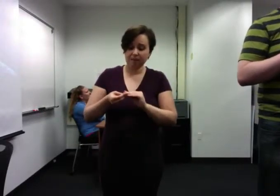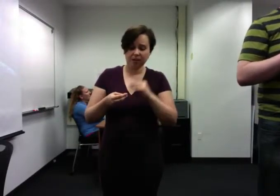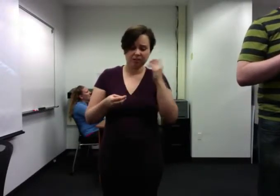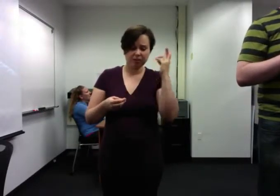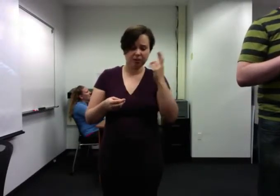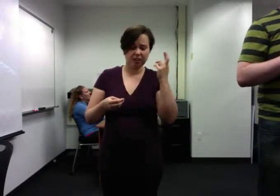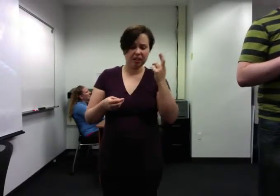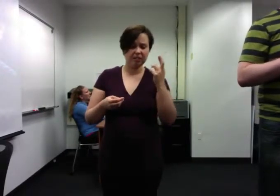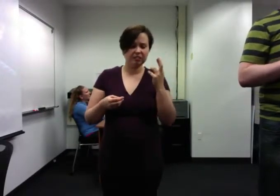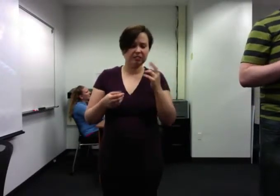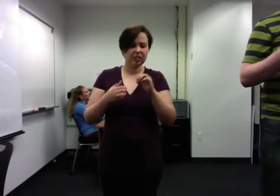who are old,